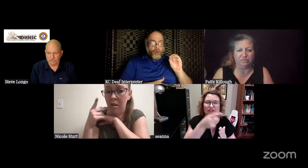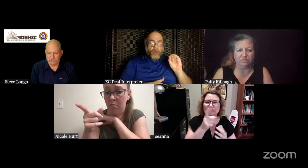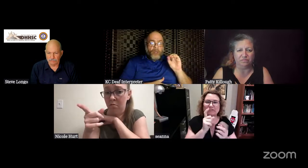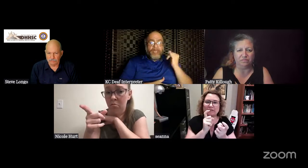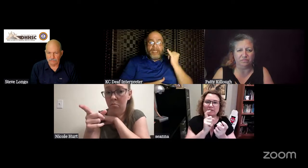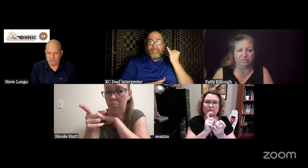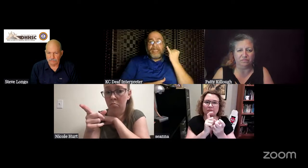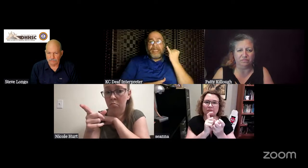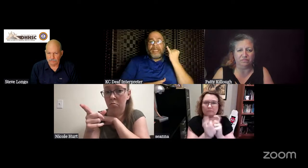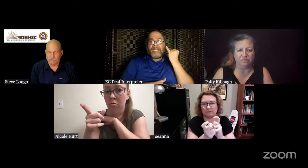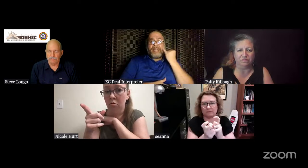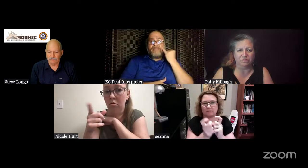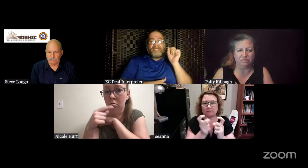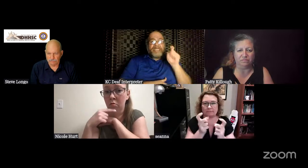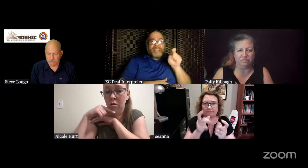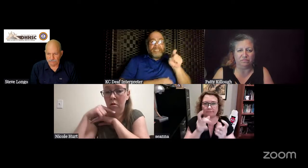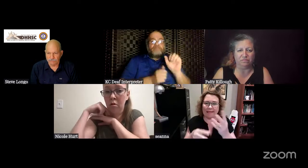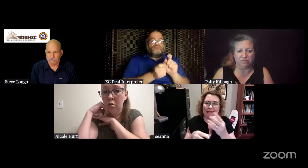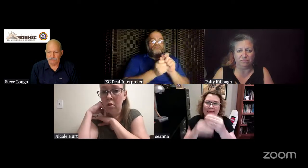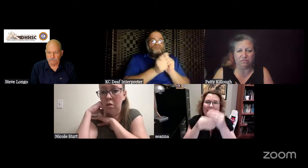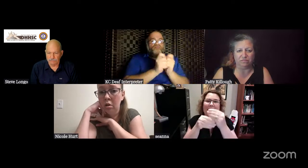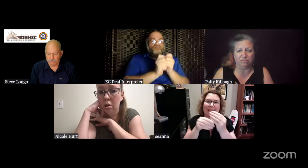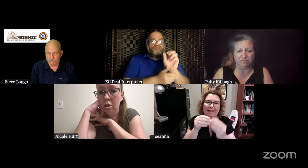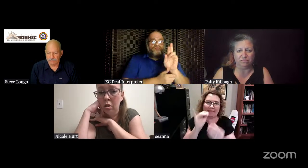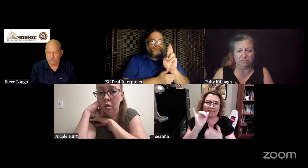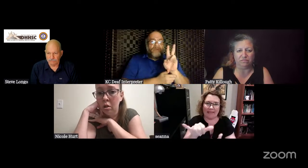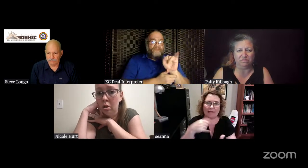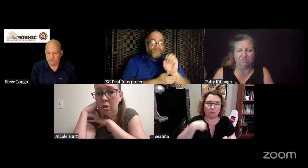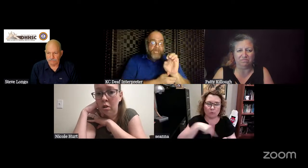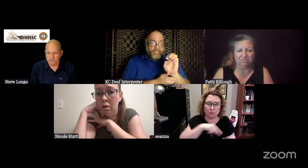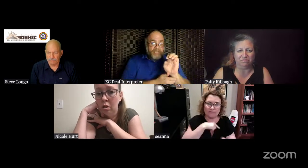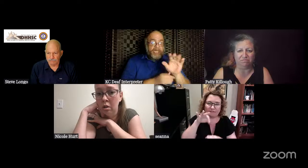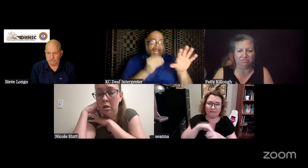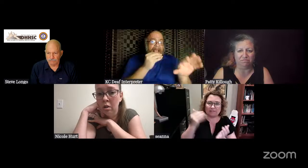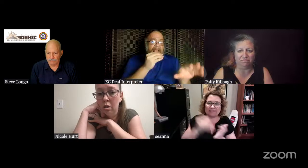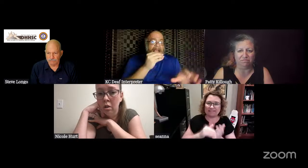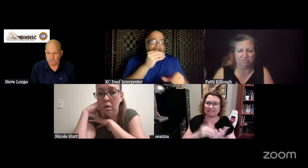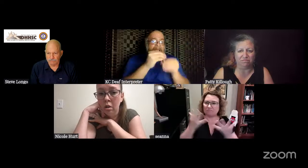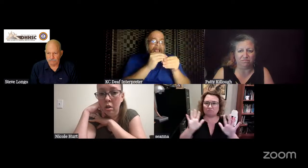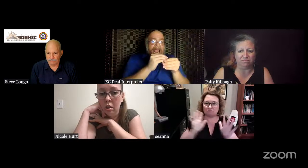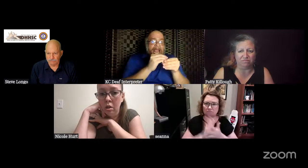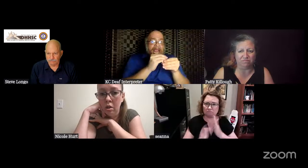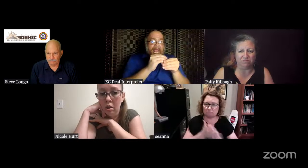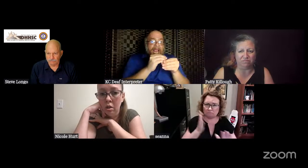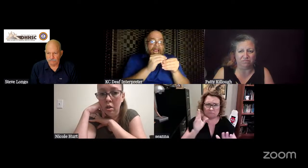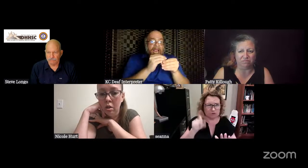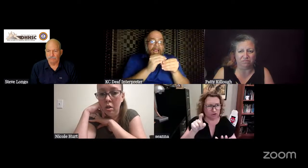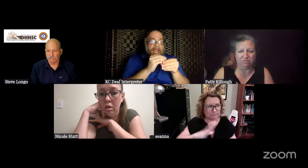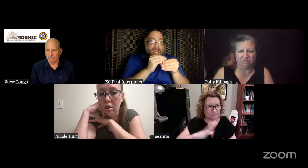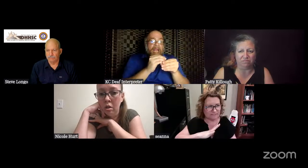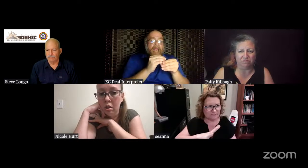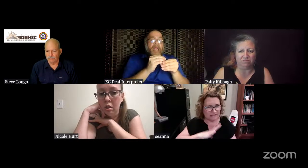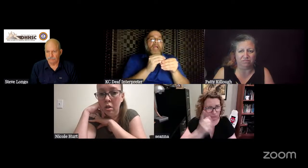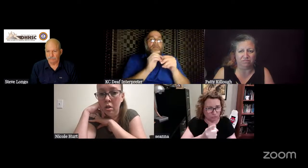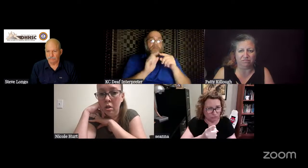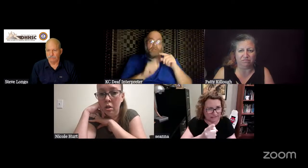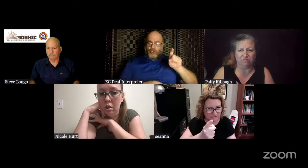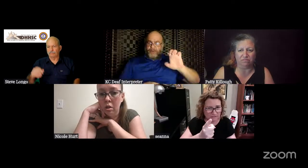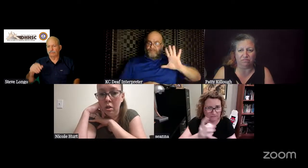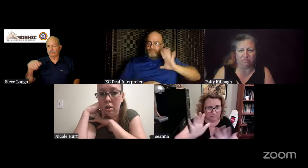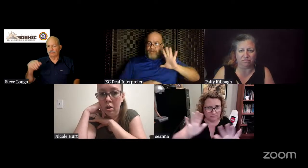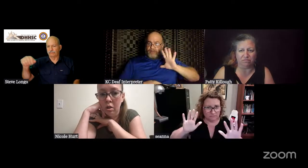we didn't put it in the minutes. So in the chat, Patty said we did it, but it was not accurately reflected in the minutes.